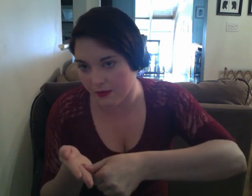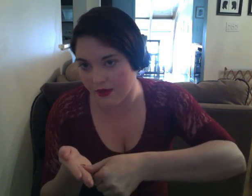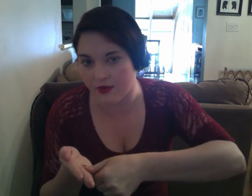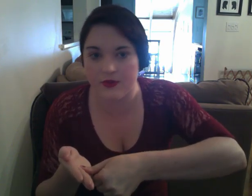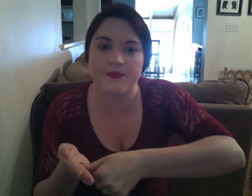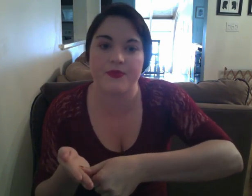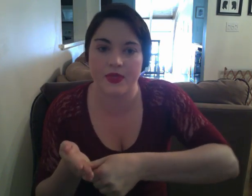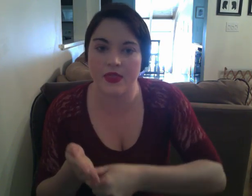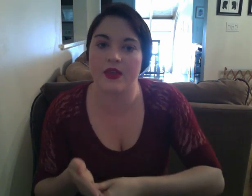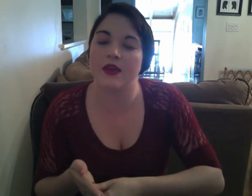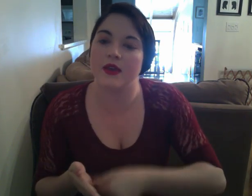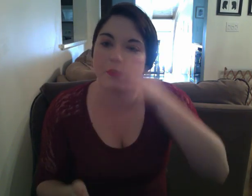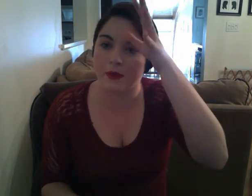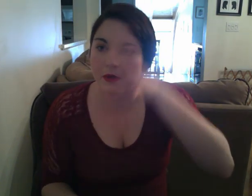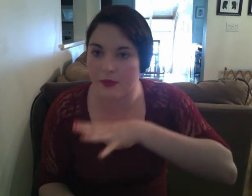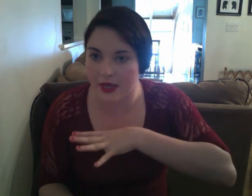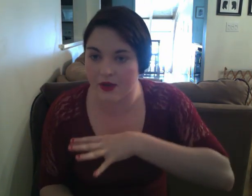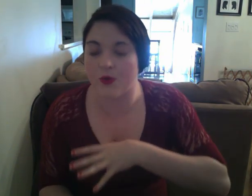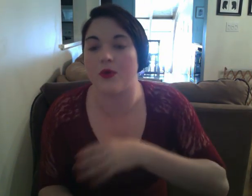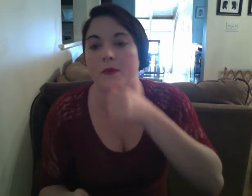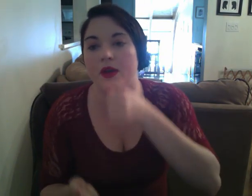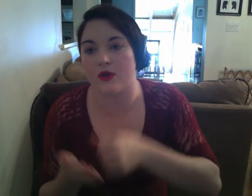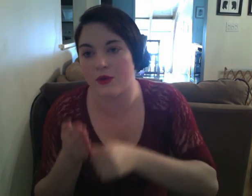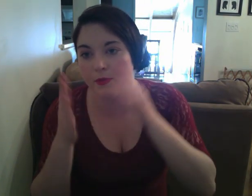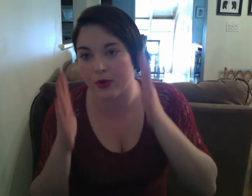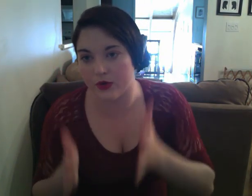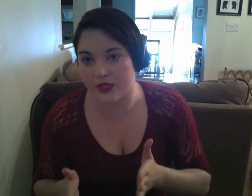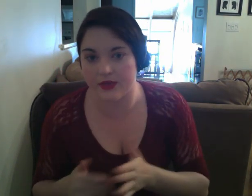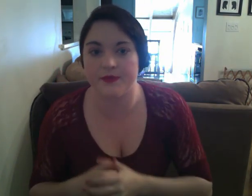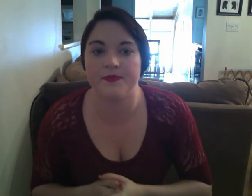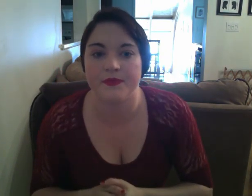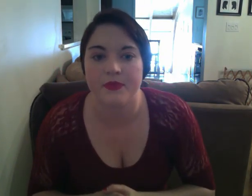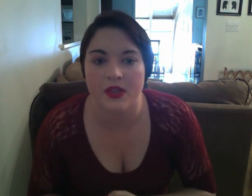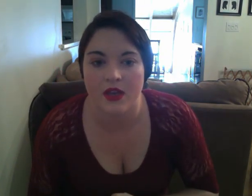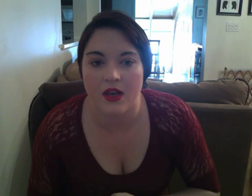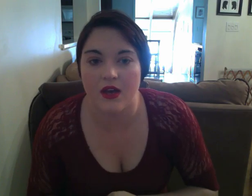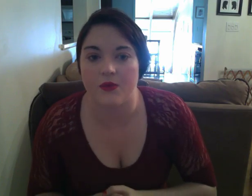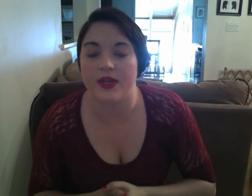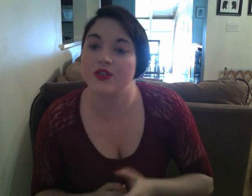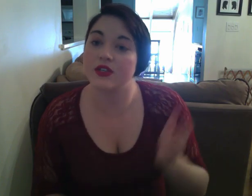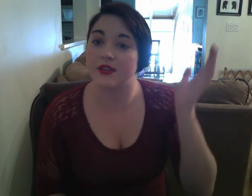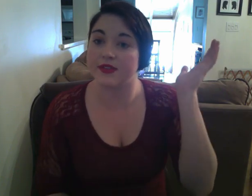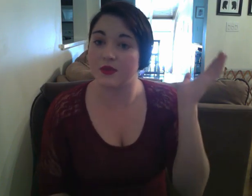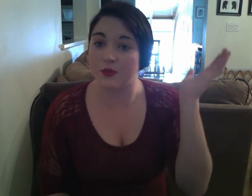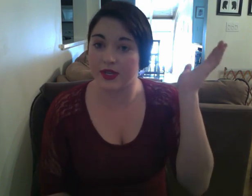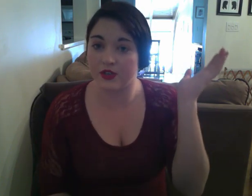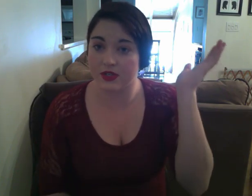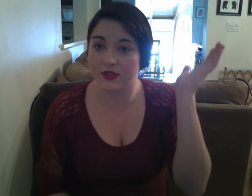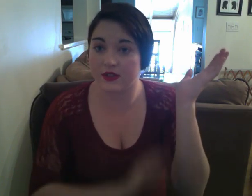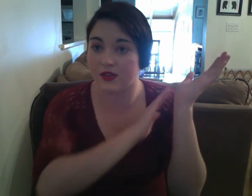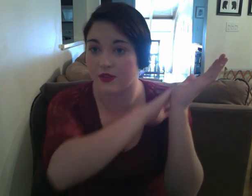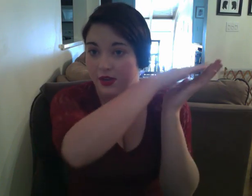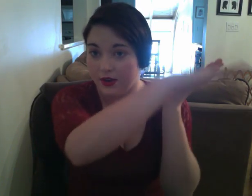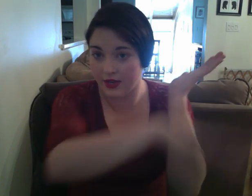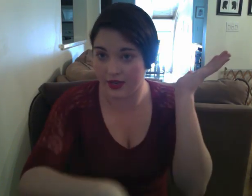Mail. Mail. Mailman or mail person. Uh, waitress. I've seen waitress. Like they're carrying it.